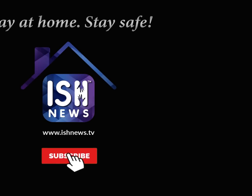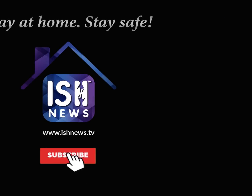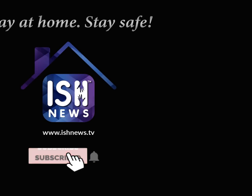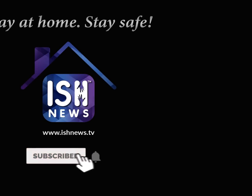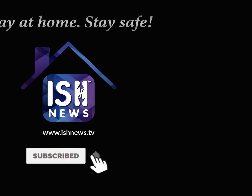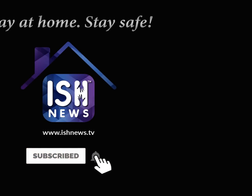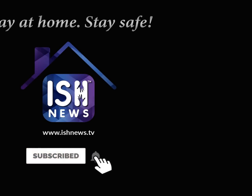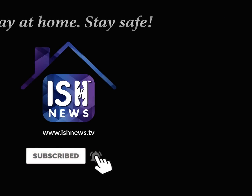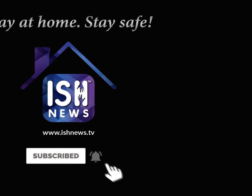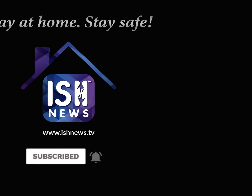AsIZED All works very soon. You